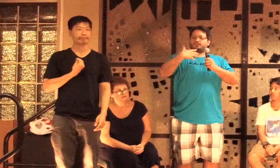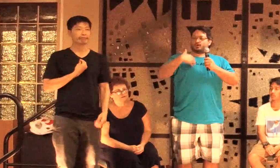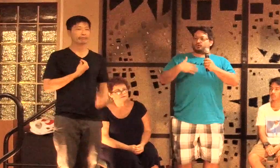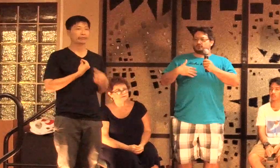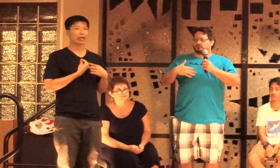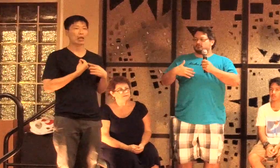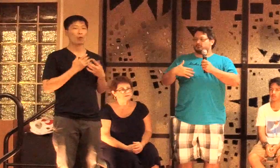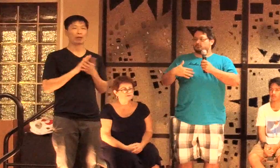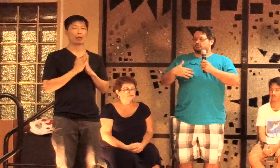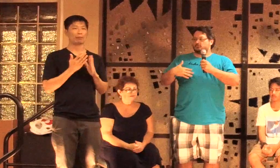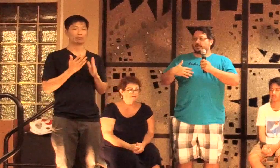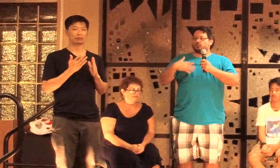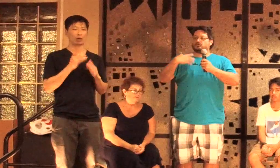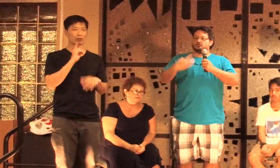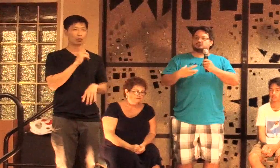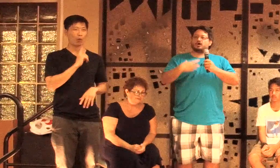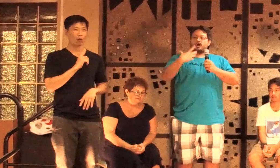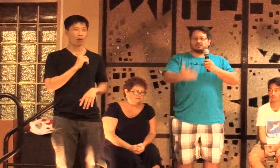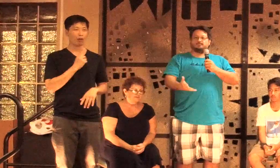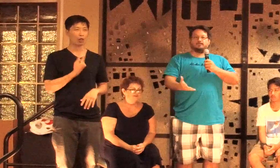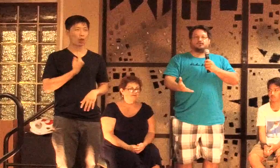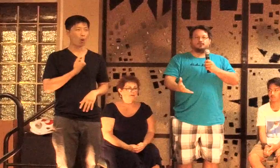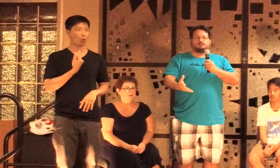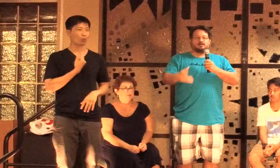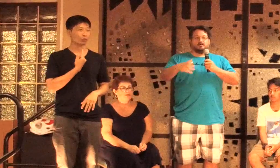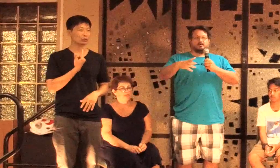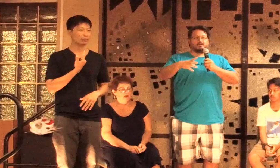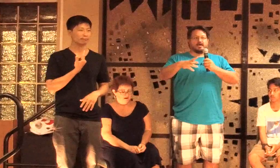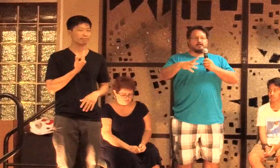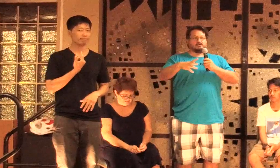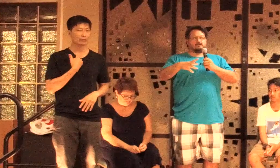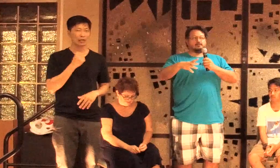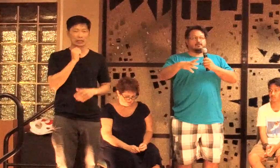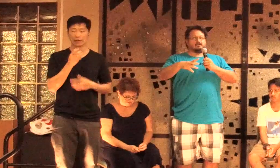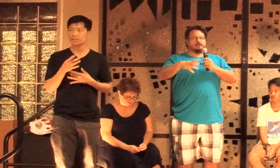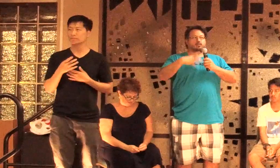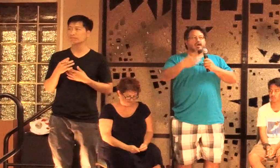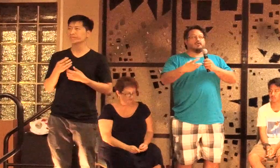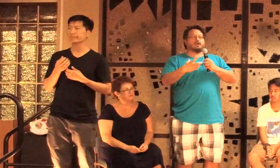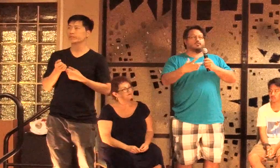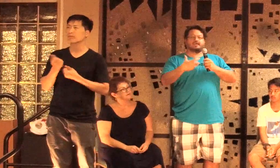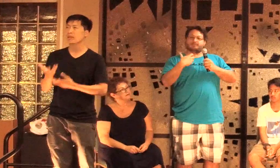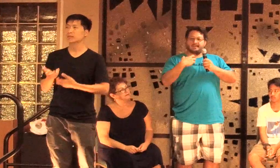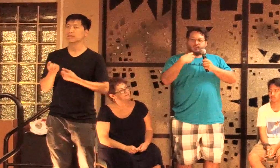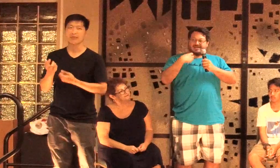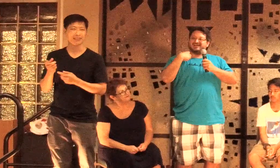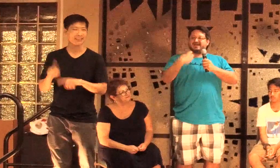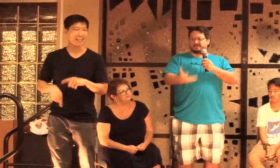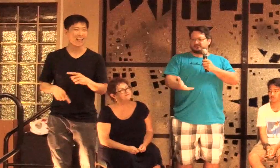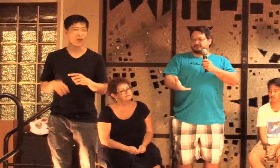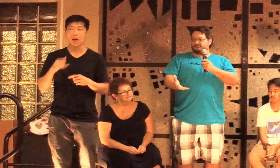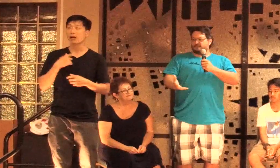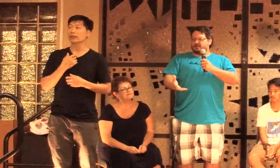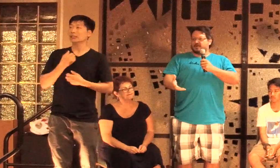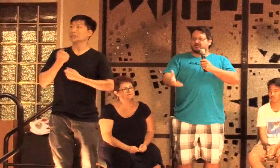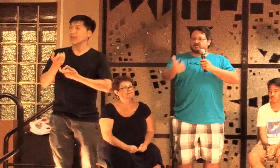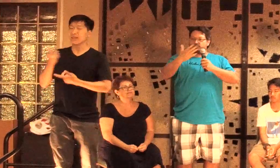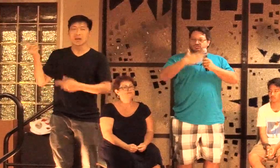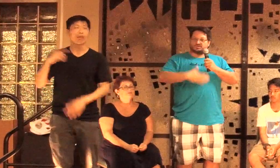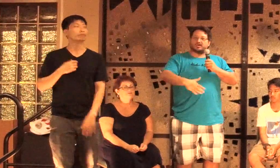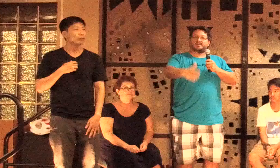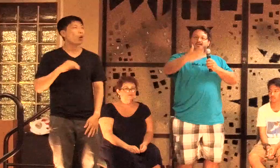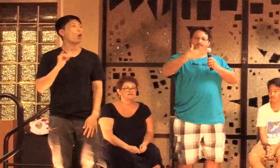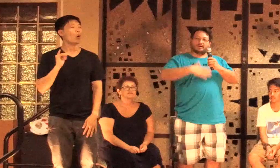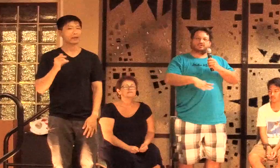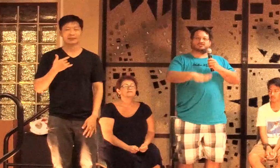learn to be alone. And we don't talk to people that in a way where we can connect. And until